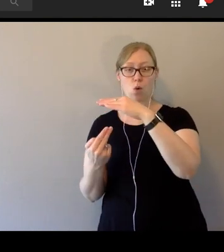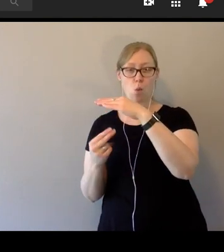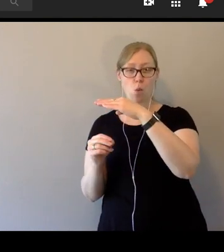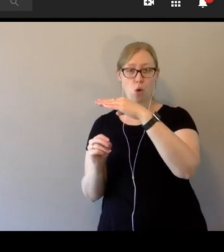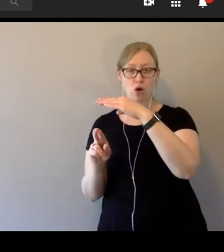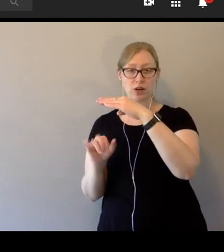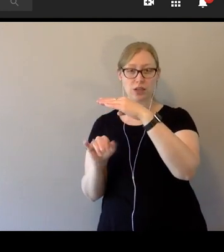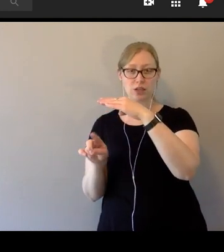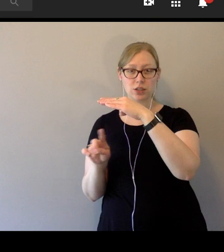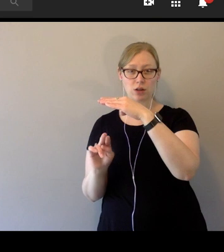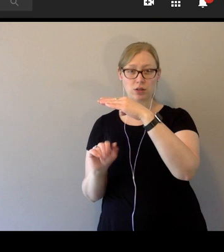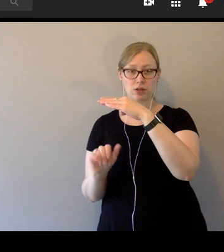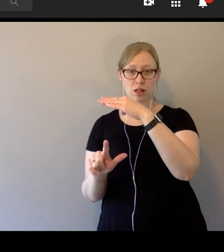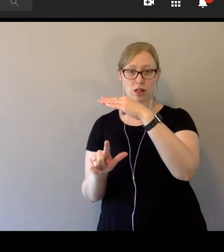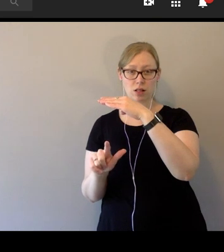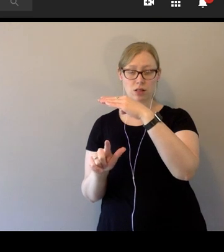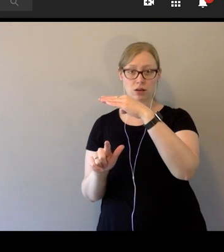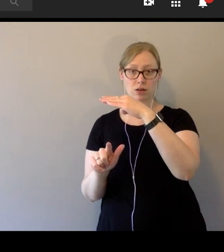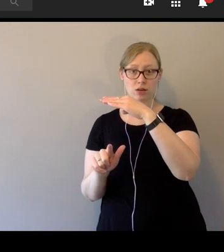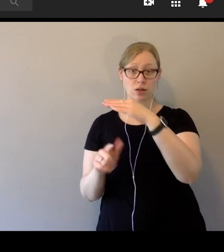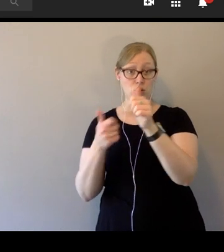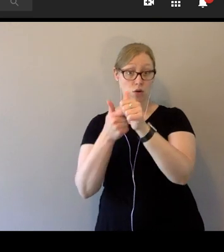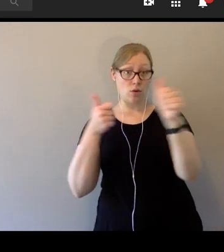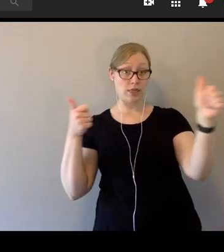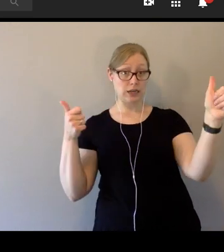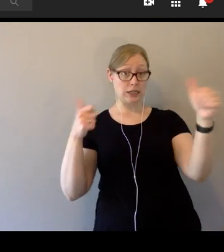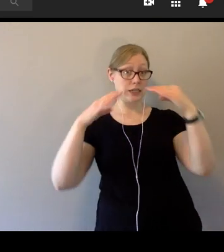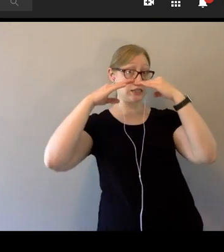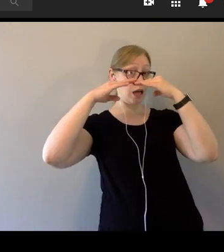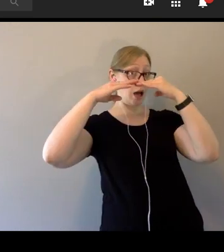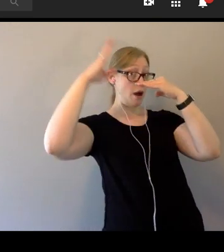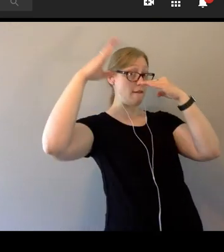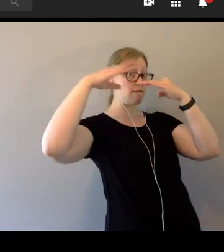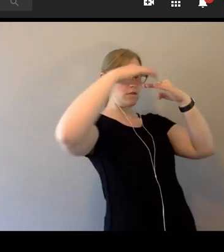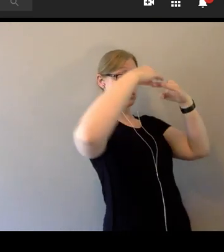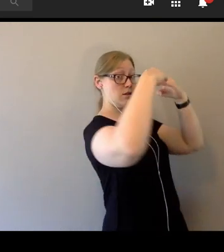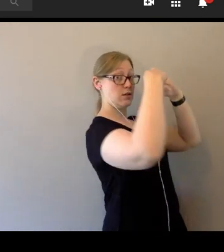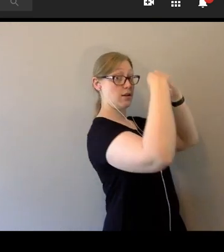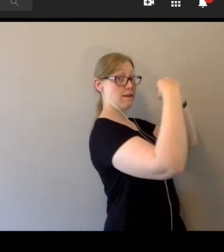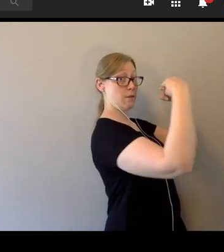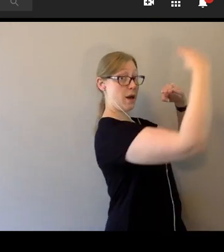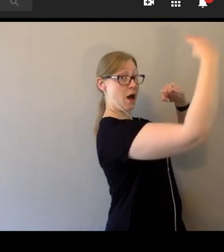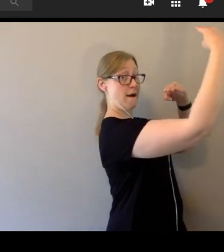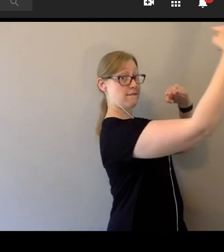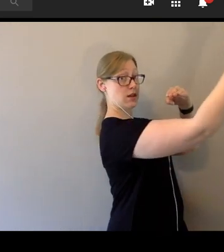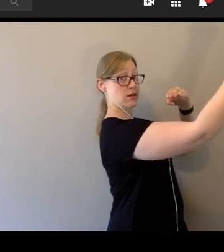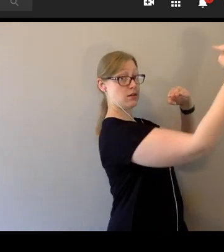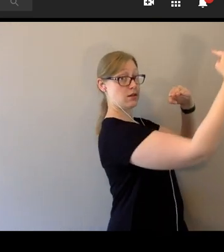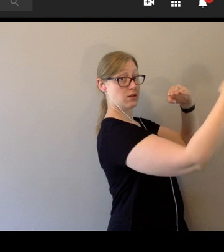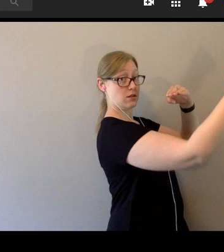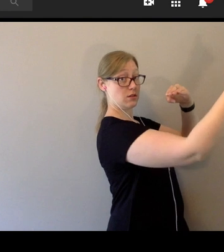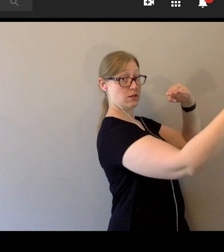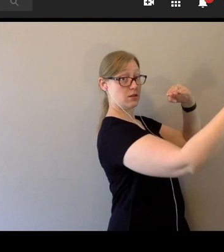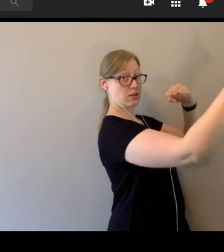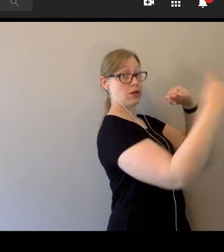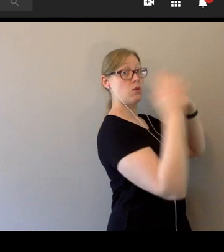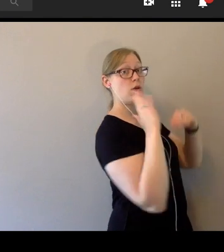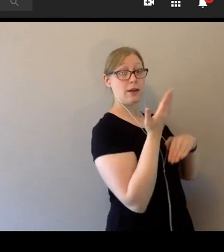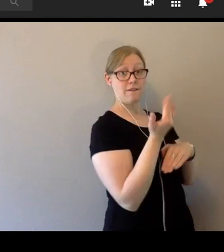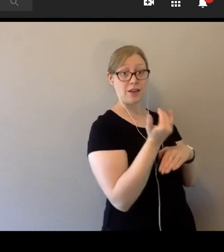length of the owl, the distance above his eyes that the owl is going to be 15 times the tangent of